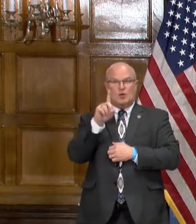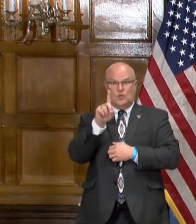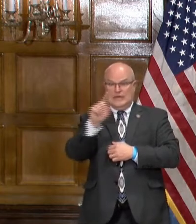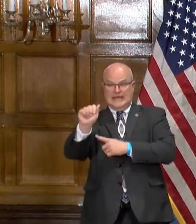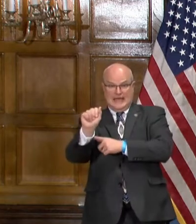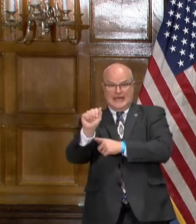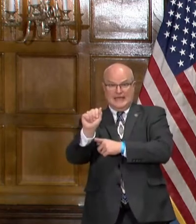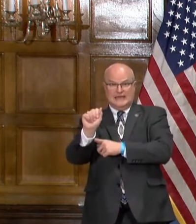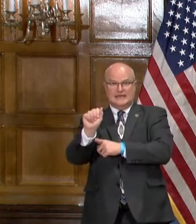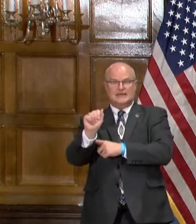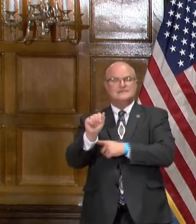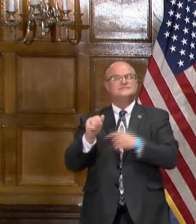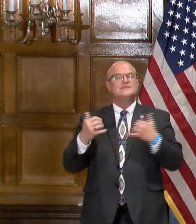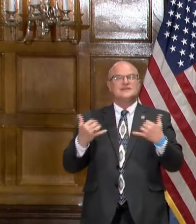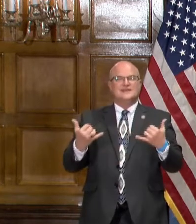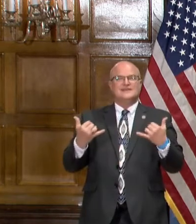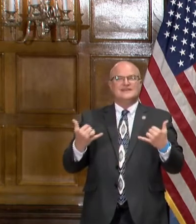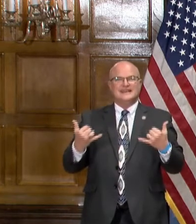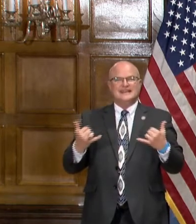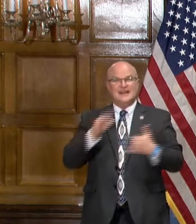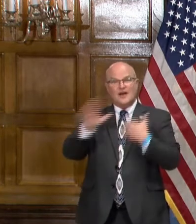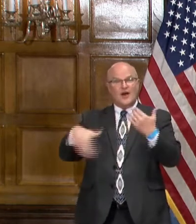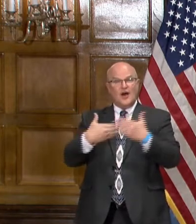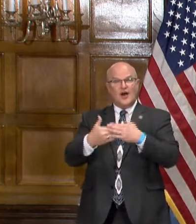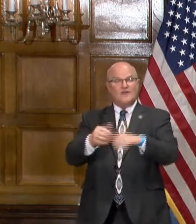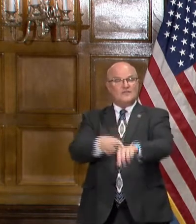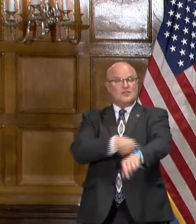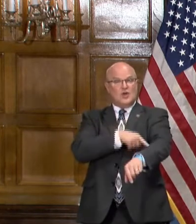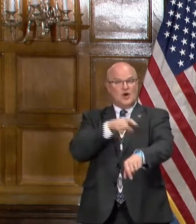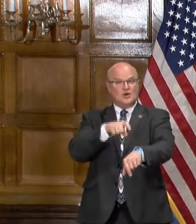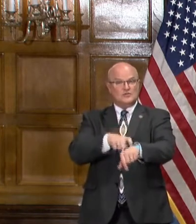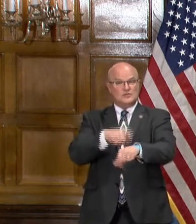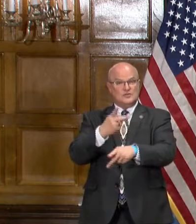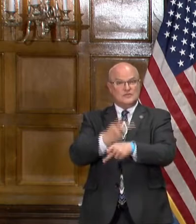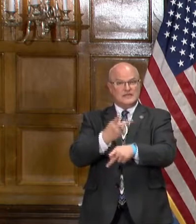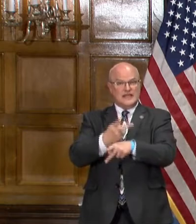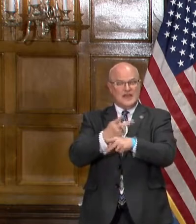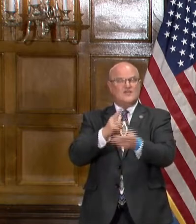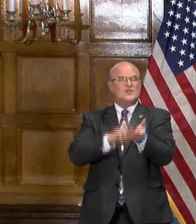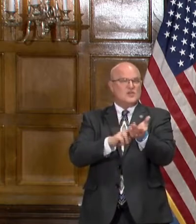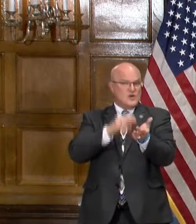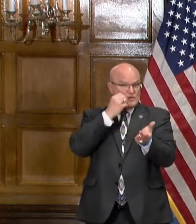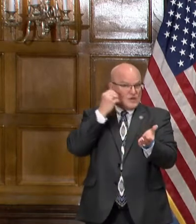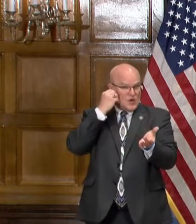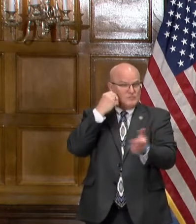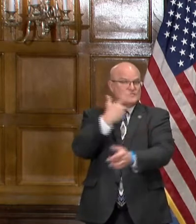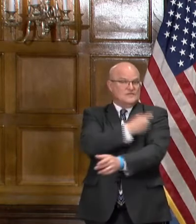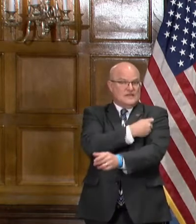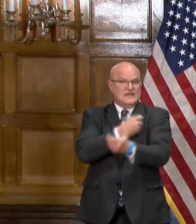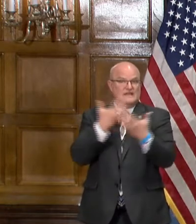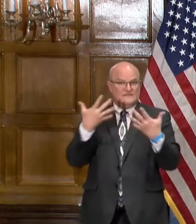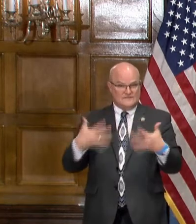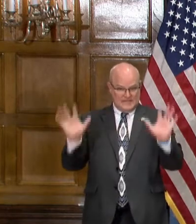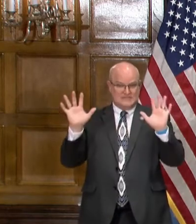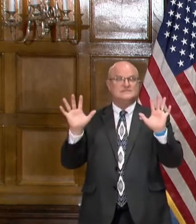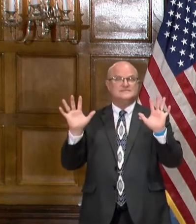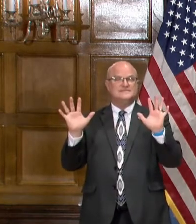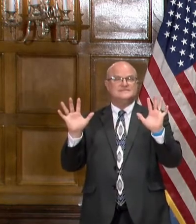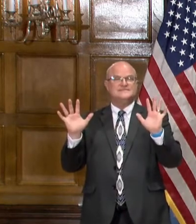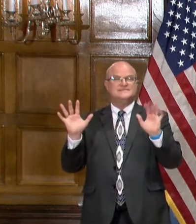1A, right now, all of our long-term care facilities have had vaccination clinics available to